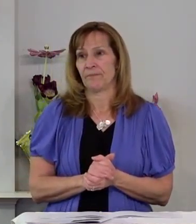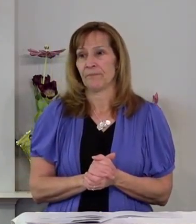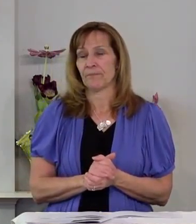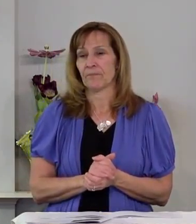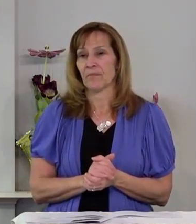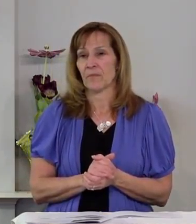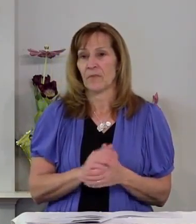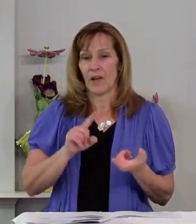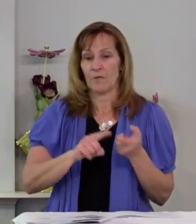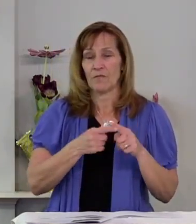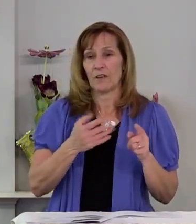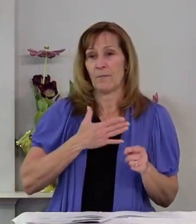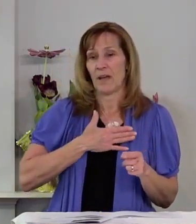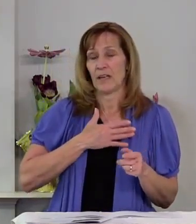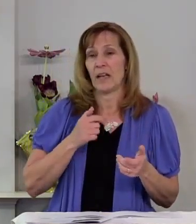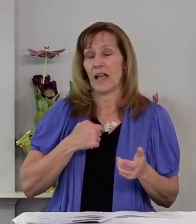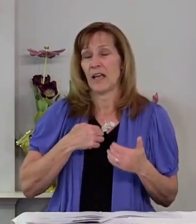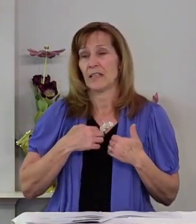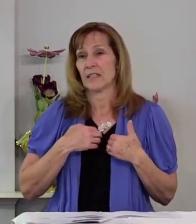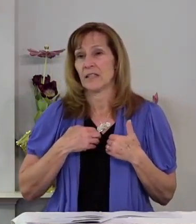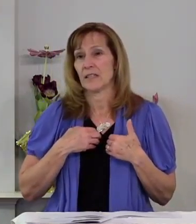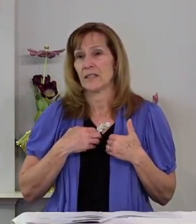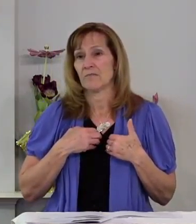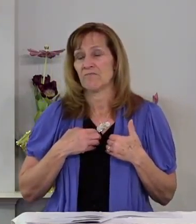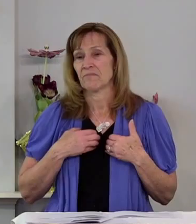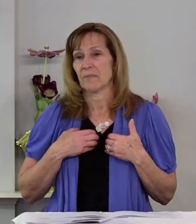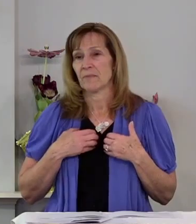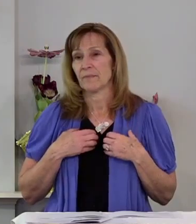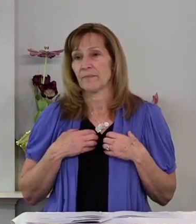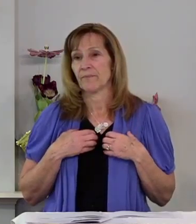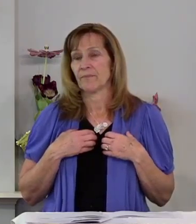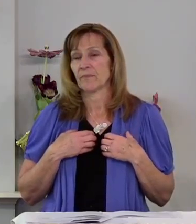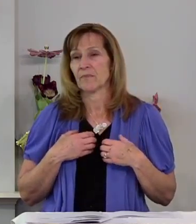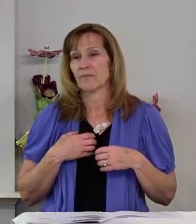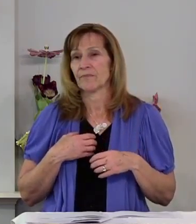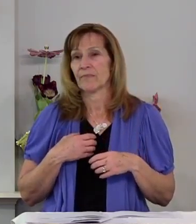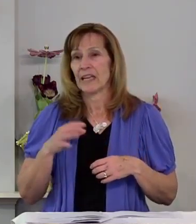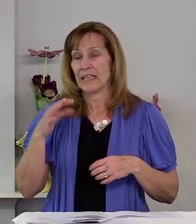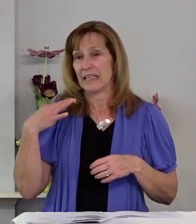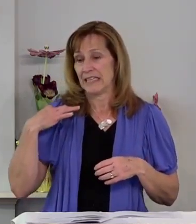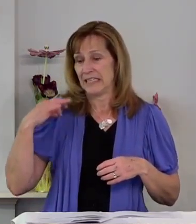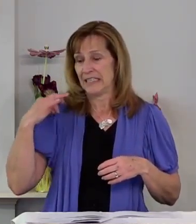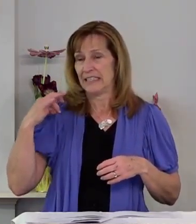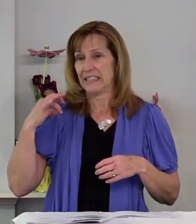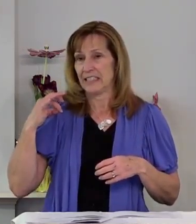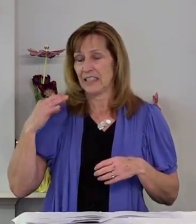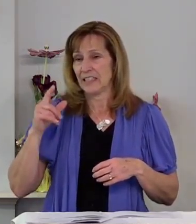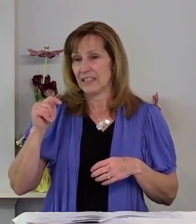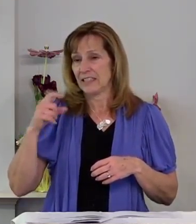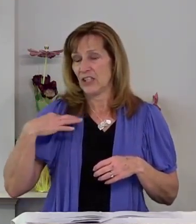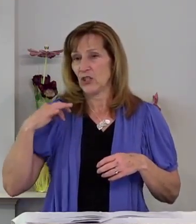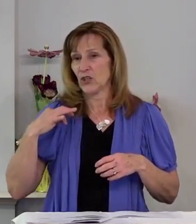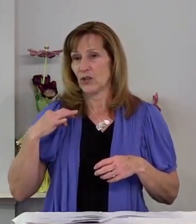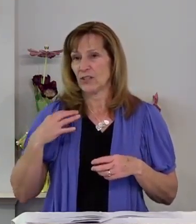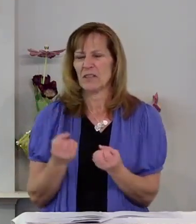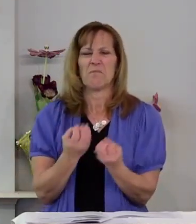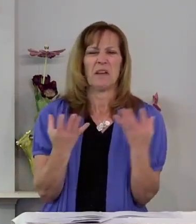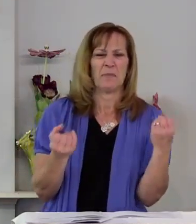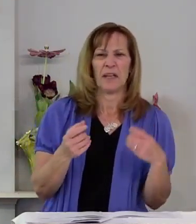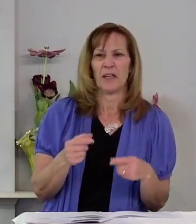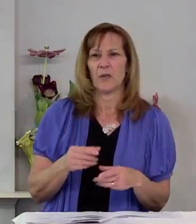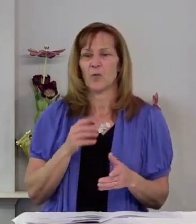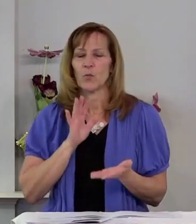A friend of mine has a collection of churchy t-shirts with neat phrases on